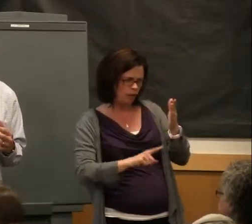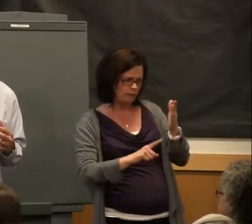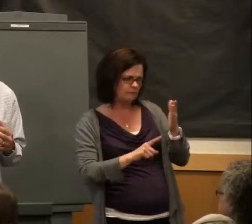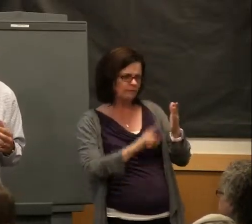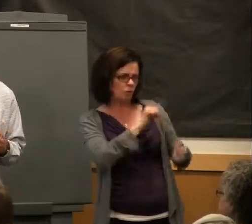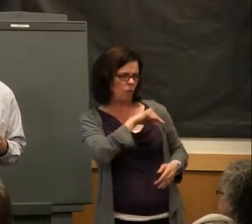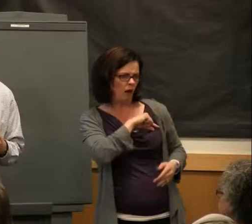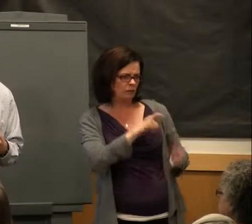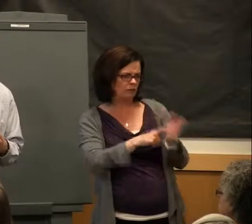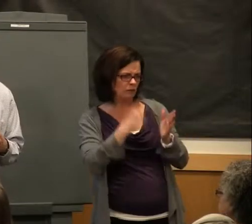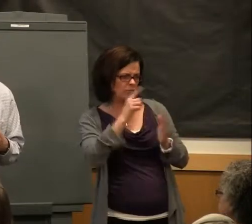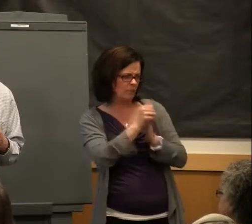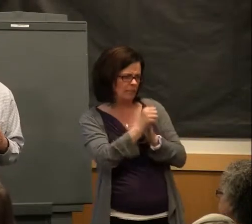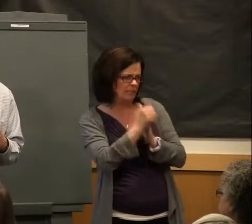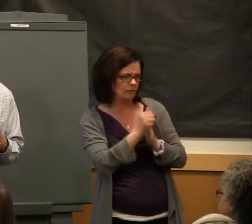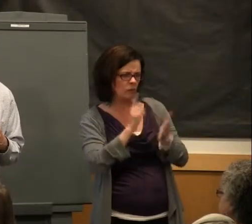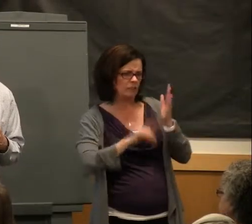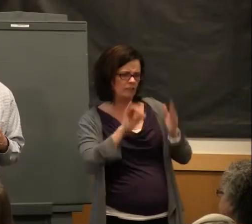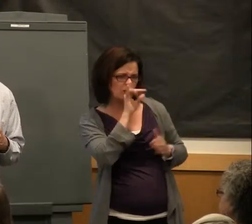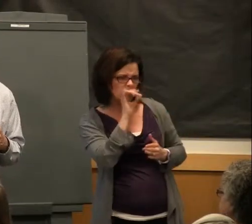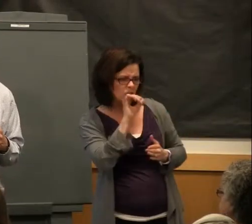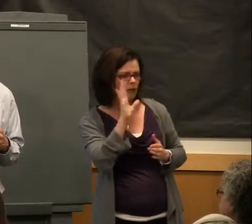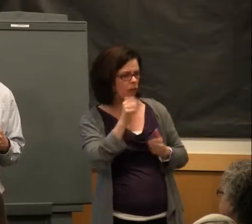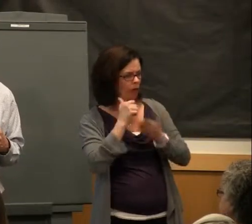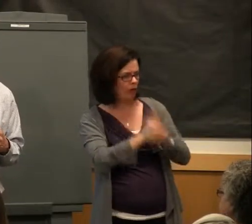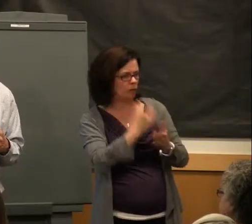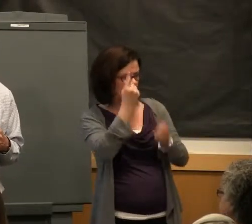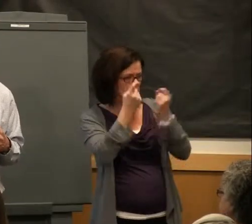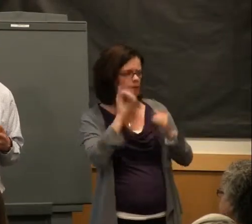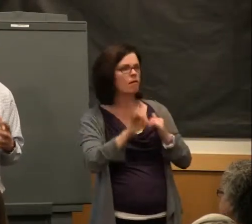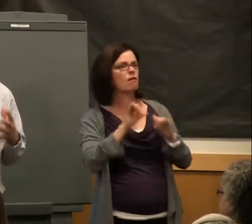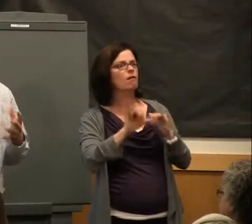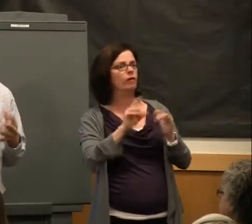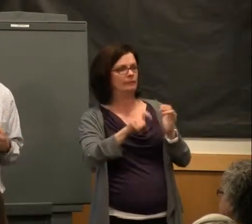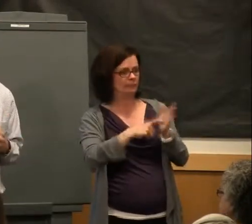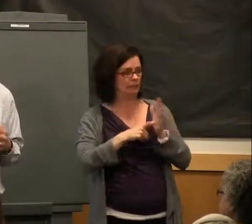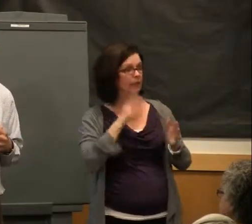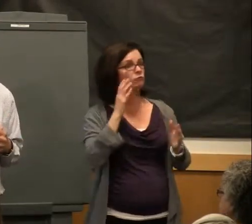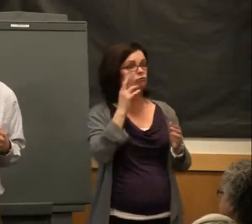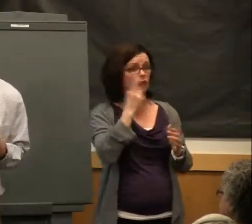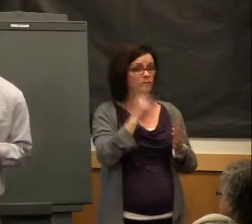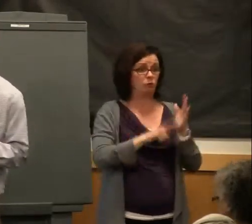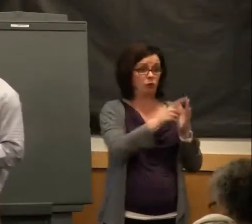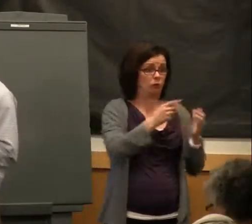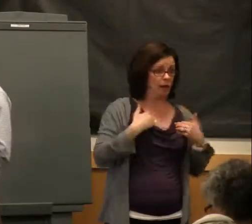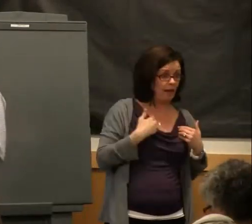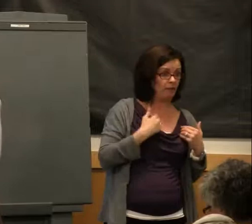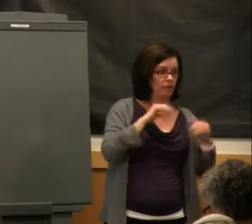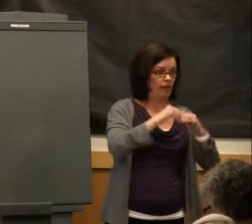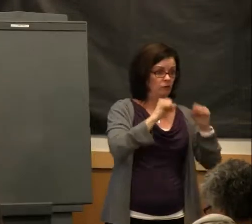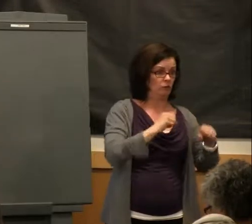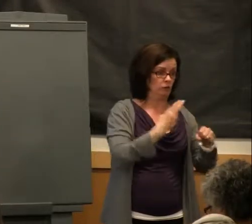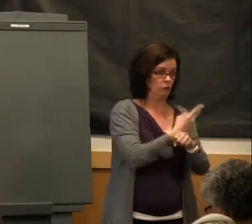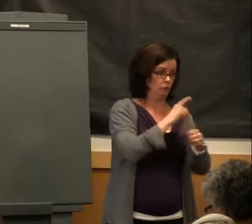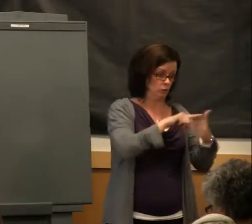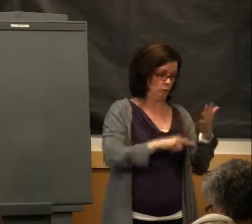are the qualities of a leader, and you know which of those qualities you have and how you can use them to your